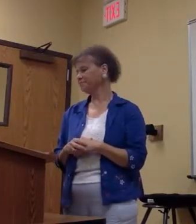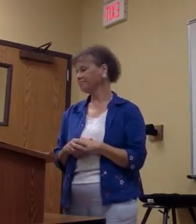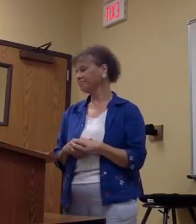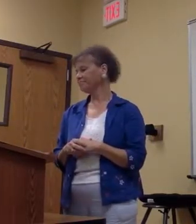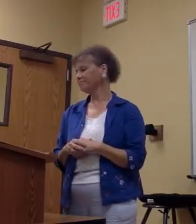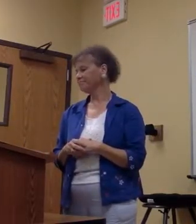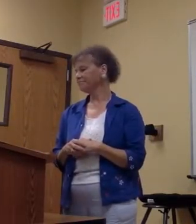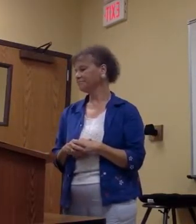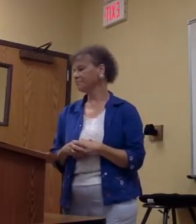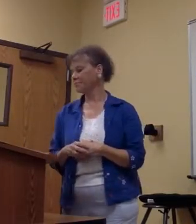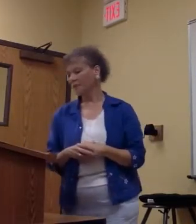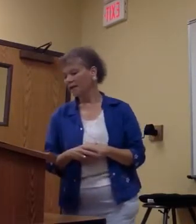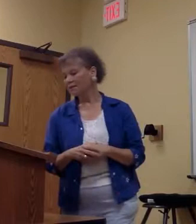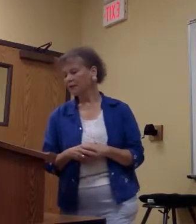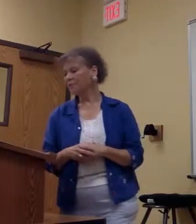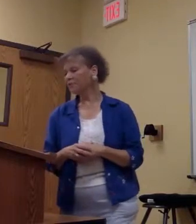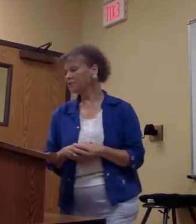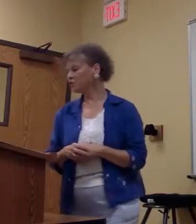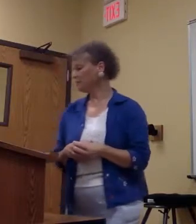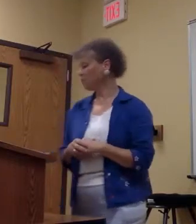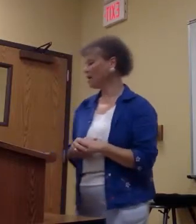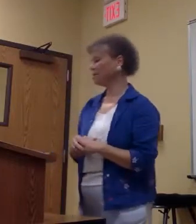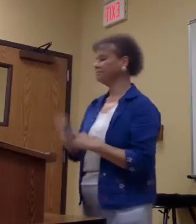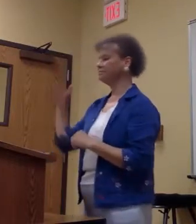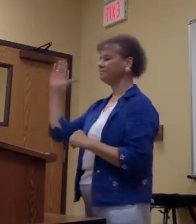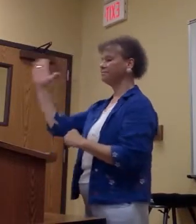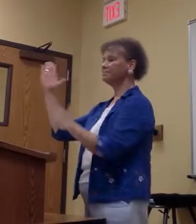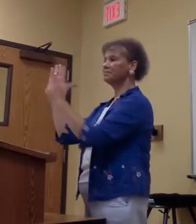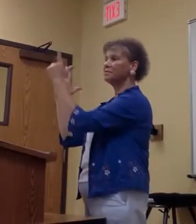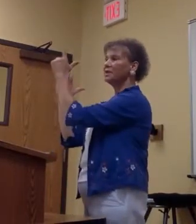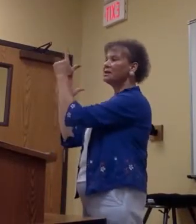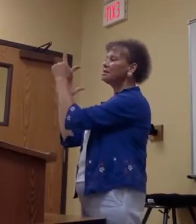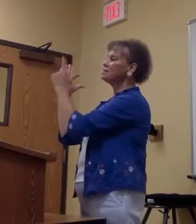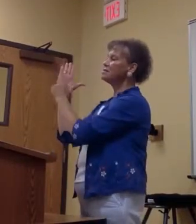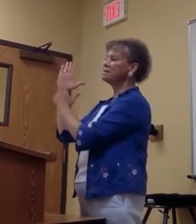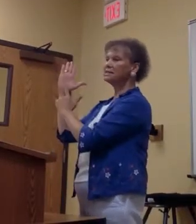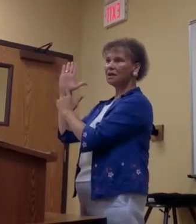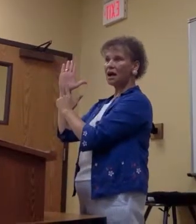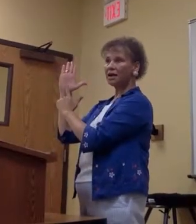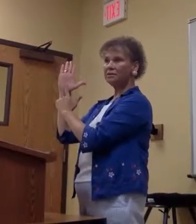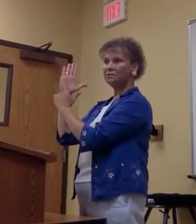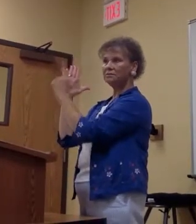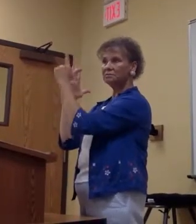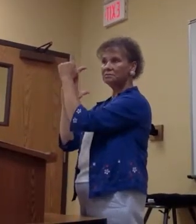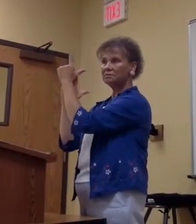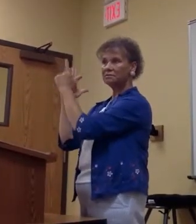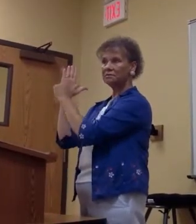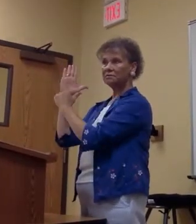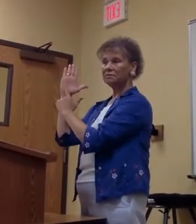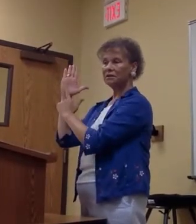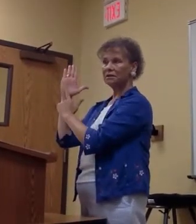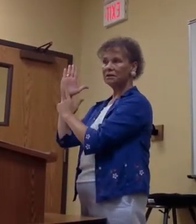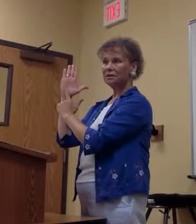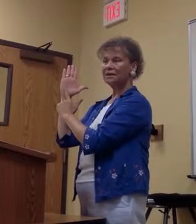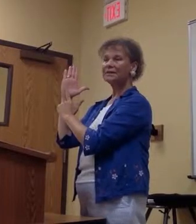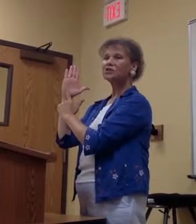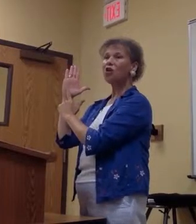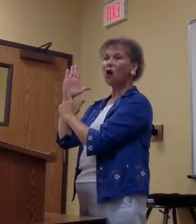Top of 221. This sign is law.